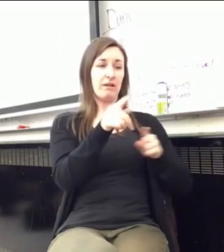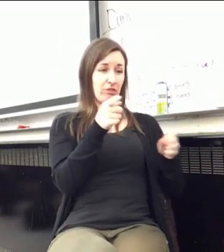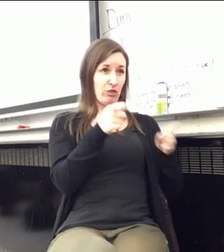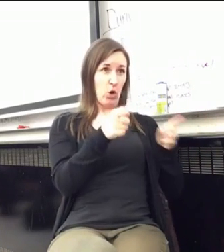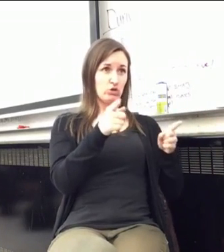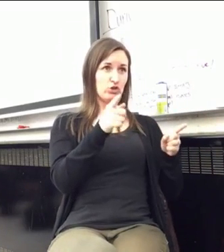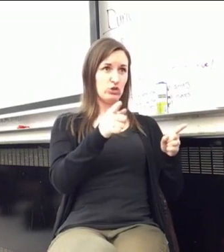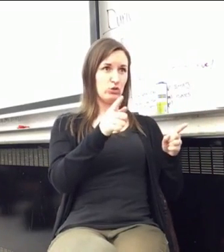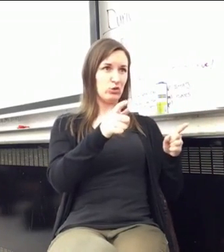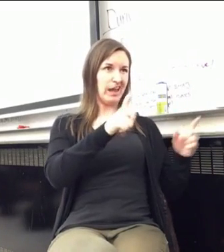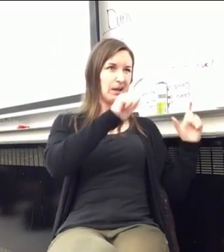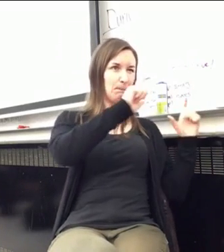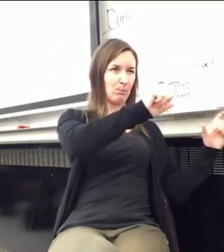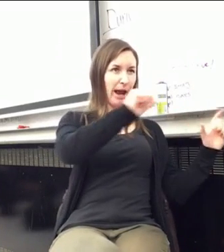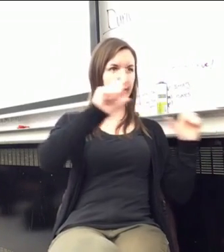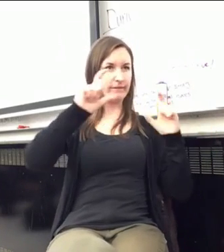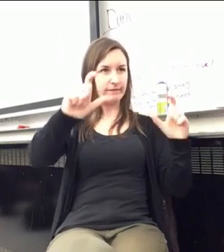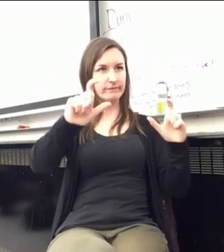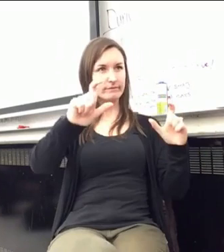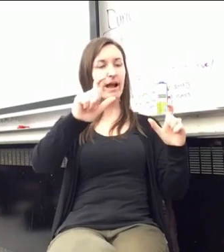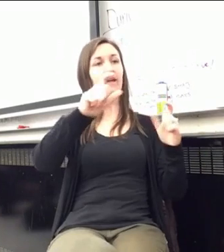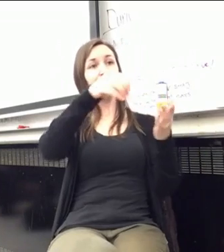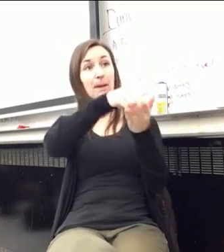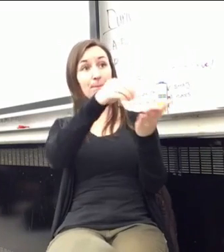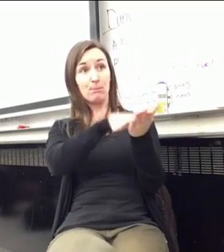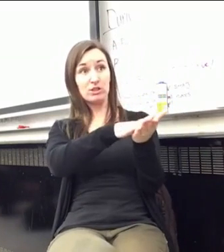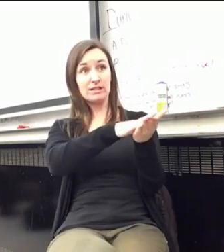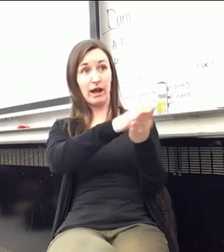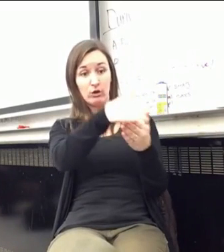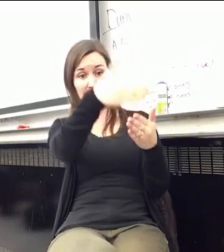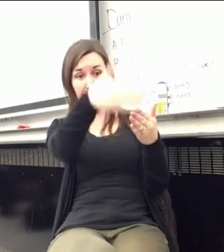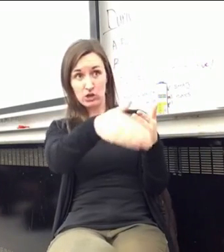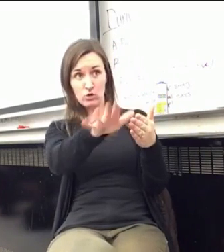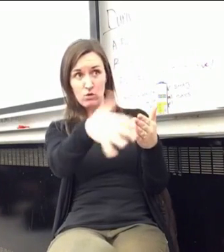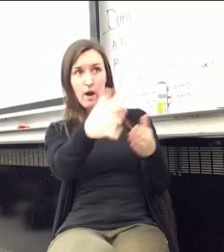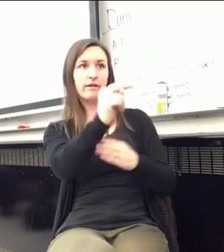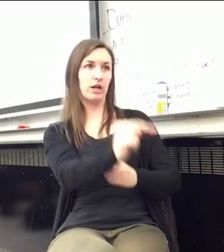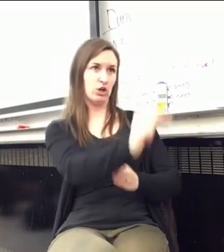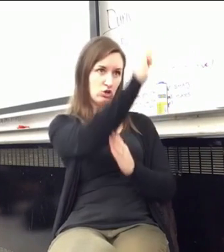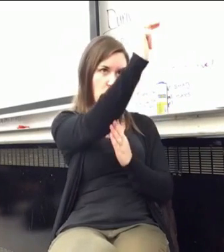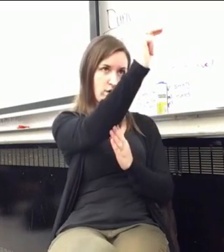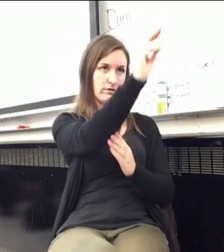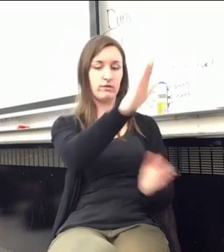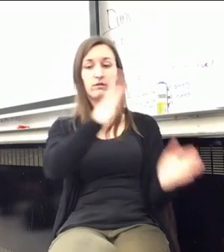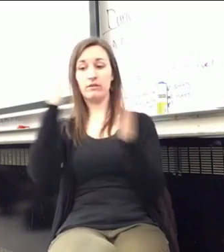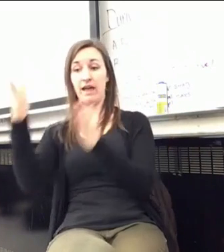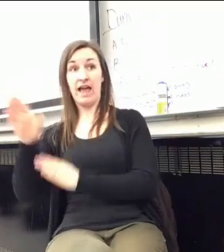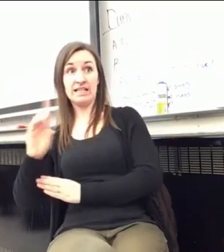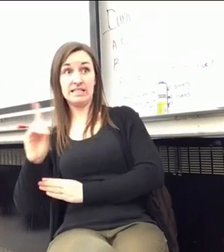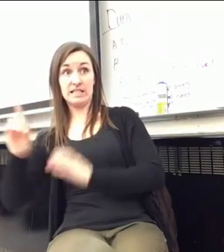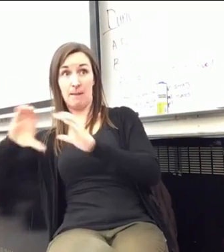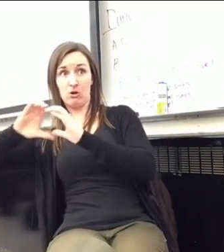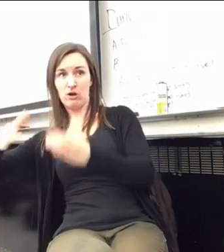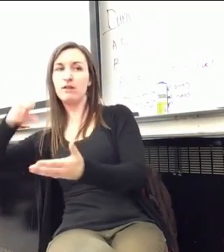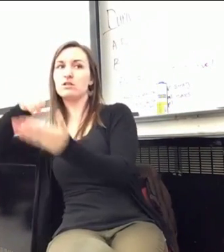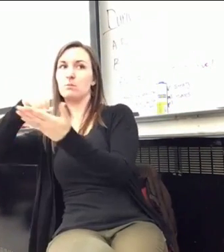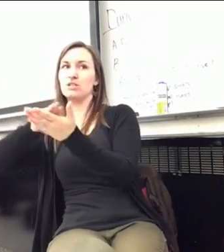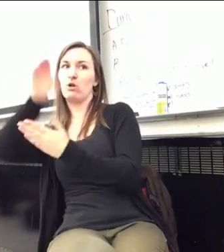then if you will write next to it the North, and then next to the Democrats, make sure you write the